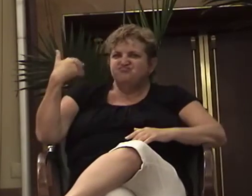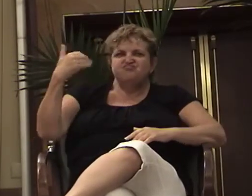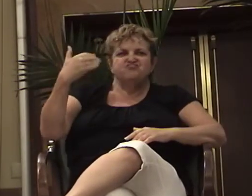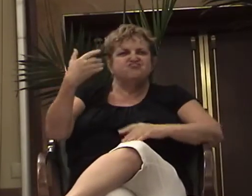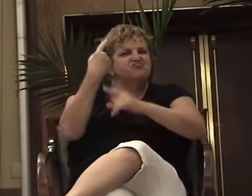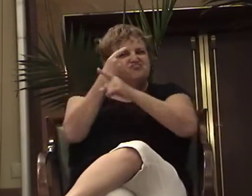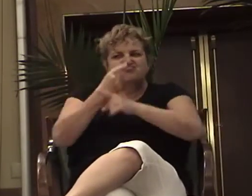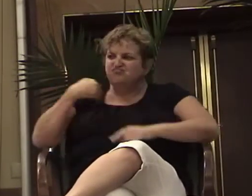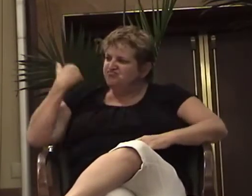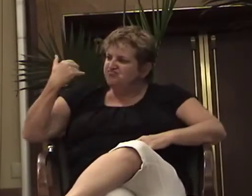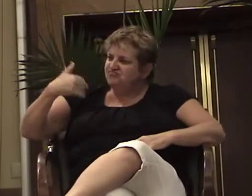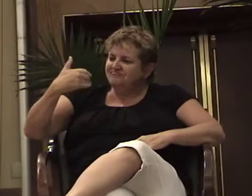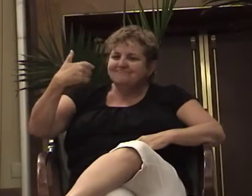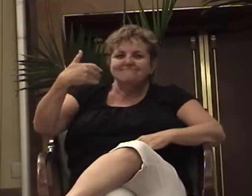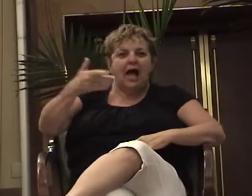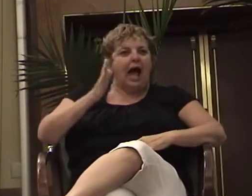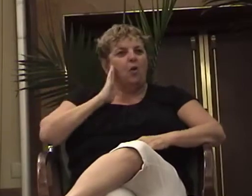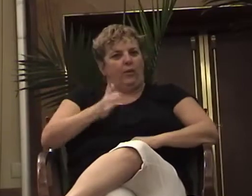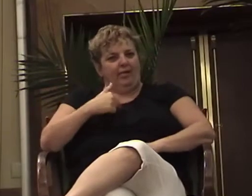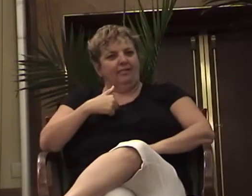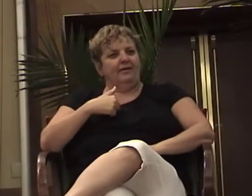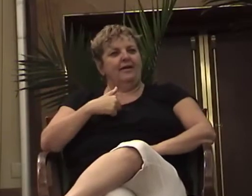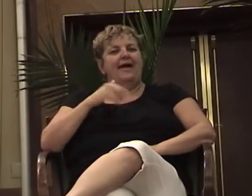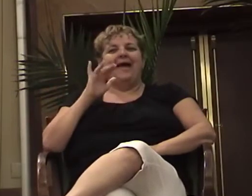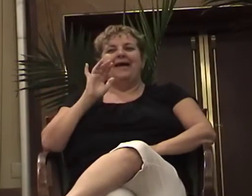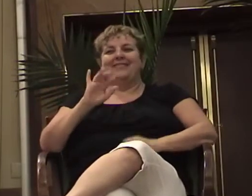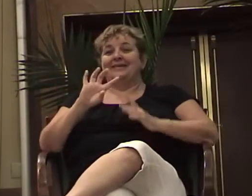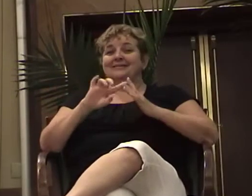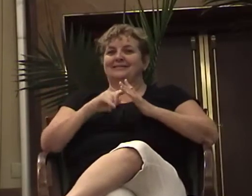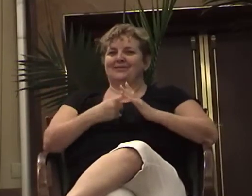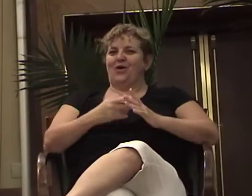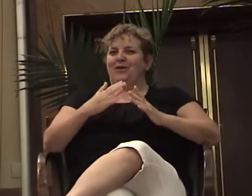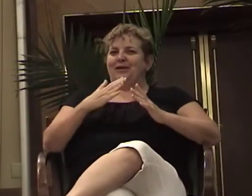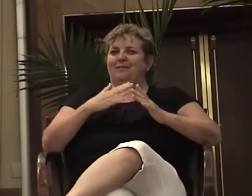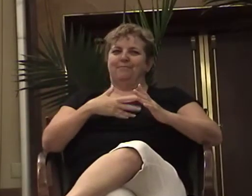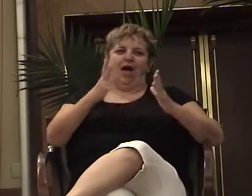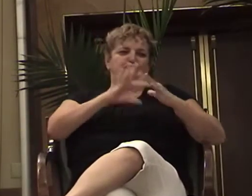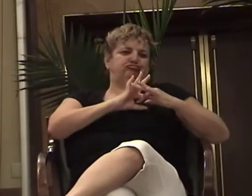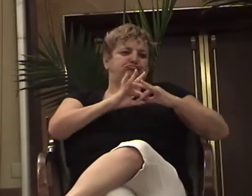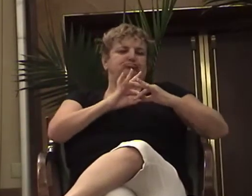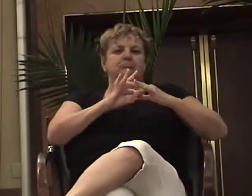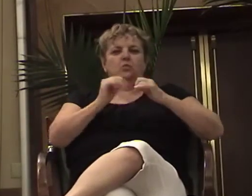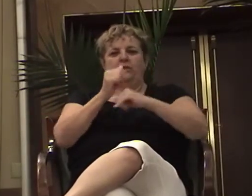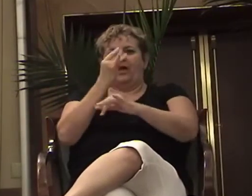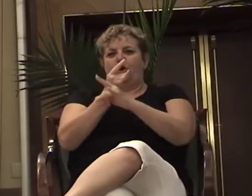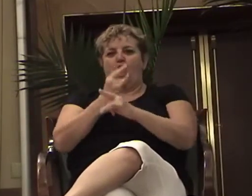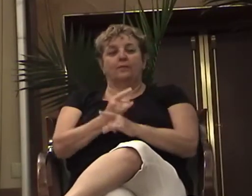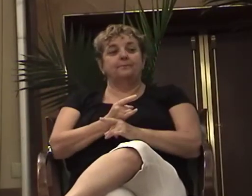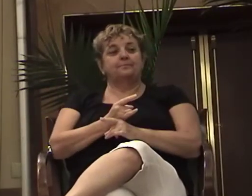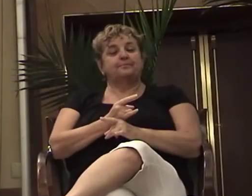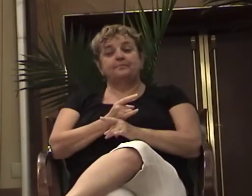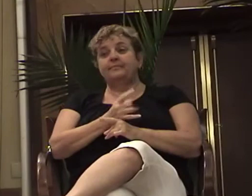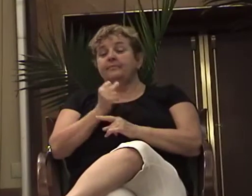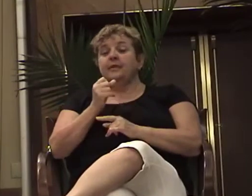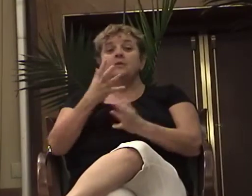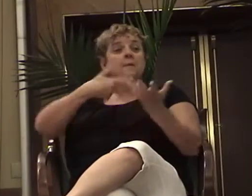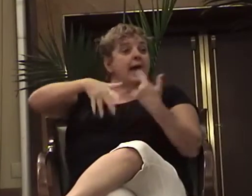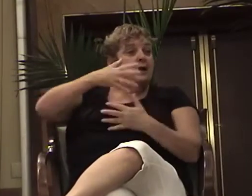regular basis. And that started my dance with alcohol. So I'm hanging out with my friends and I'm drinking on